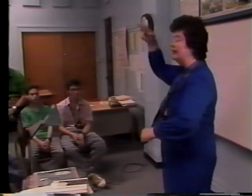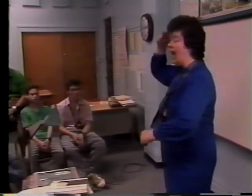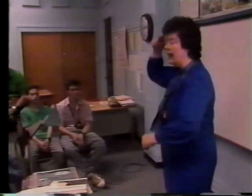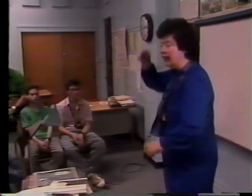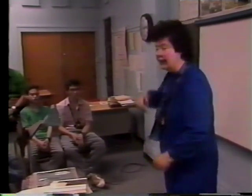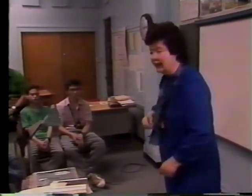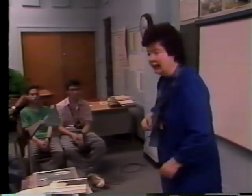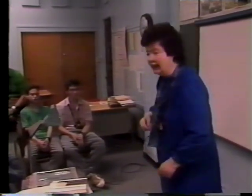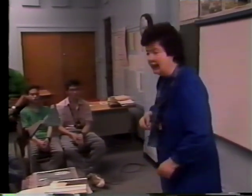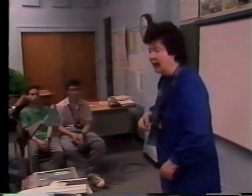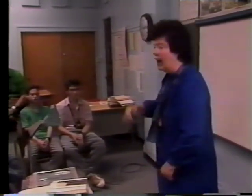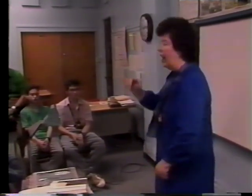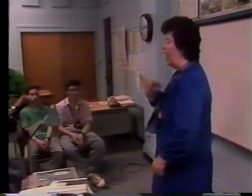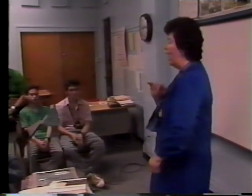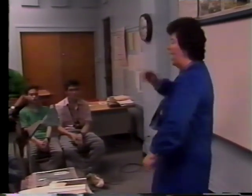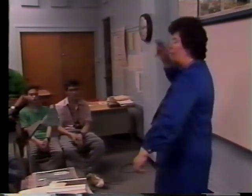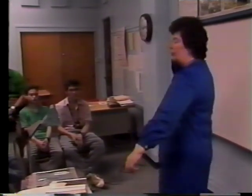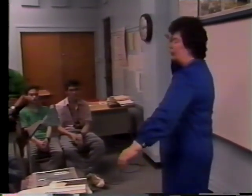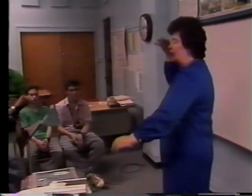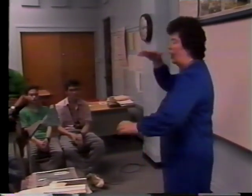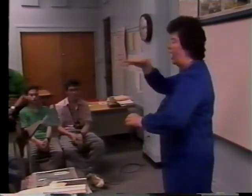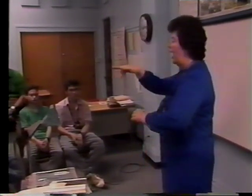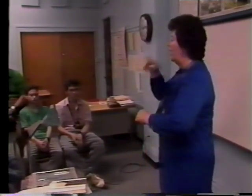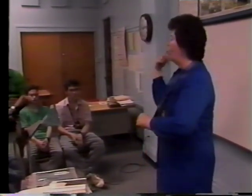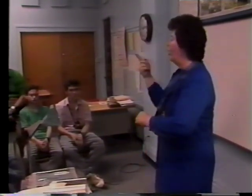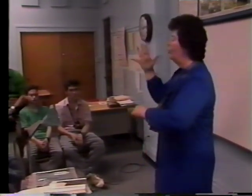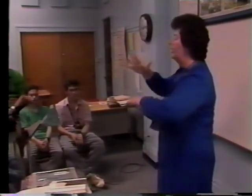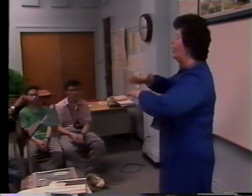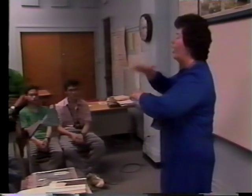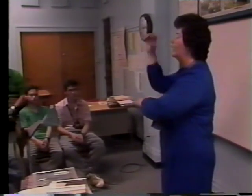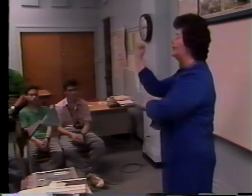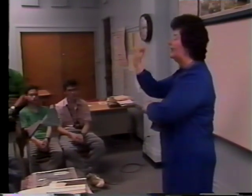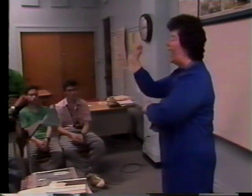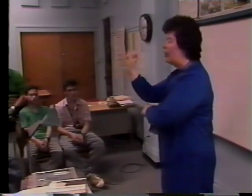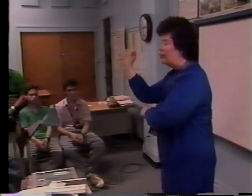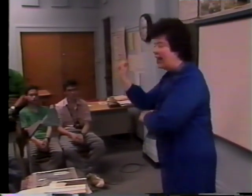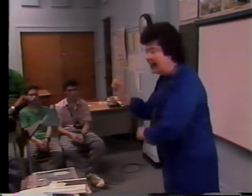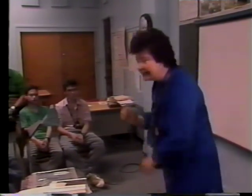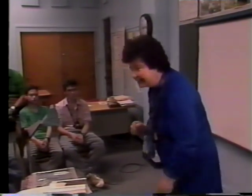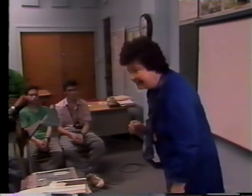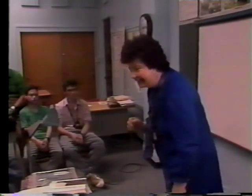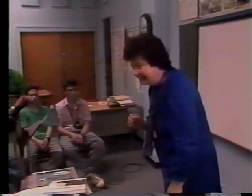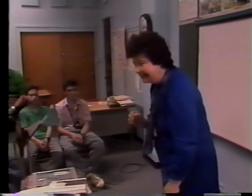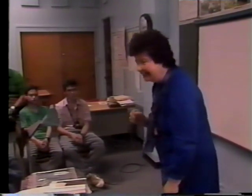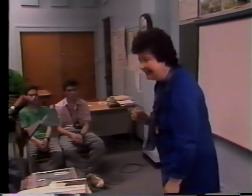sun, I would shine only on Saturdays.